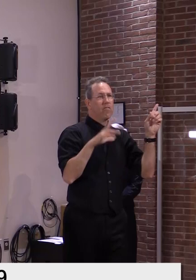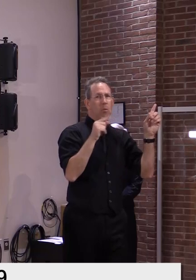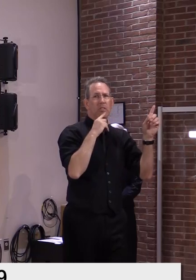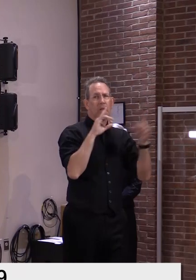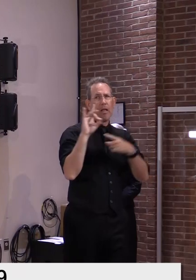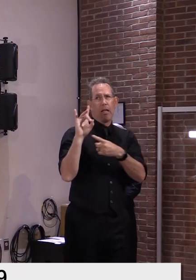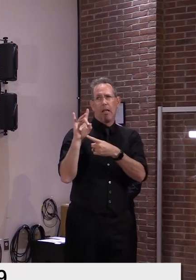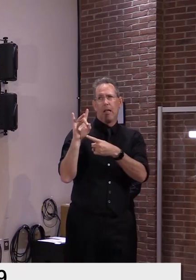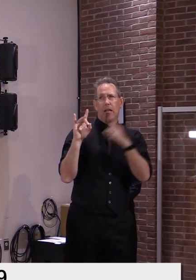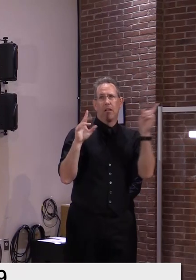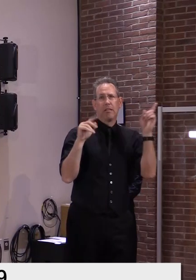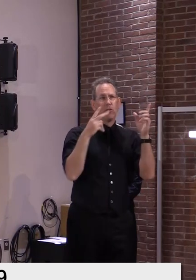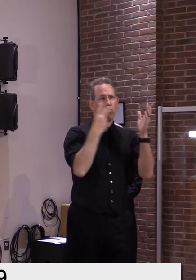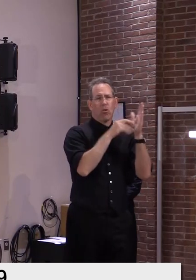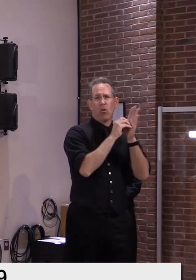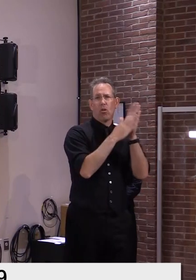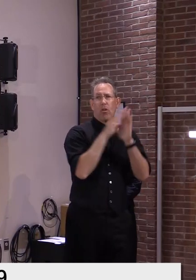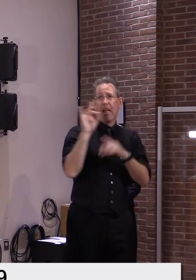vaccine shot.